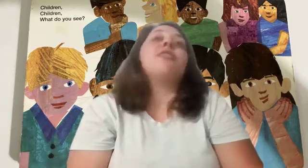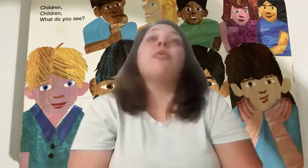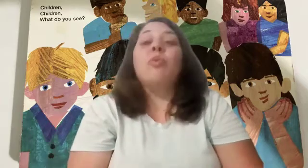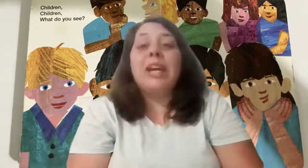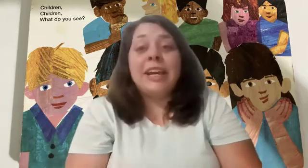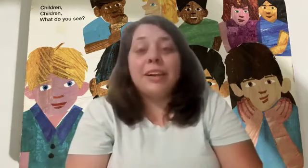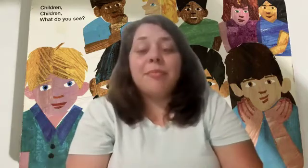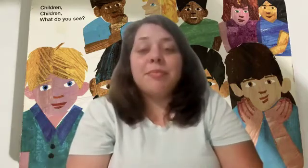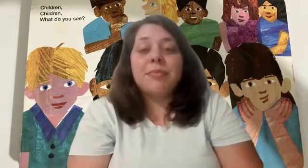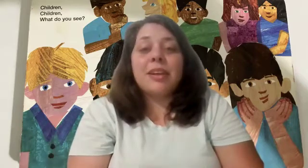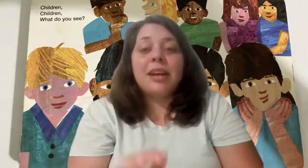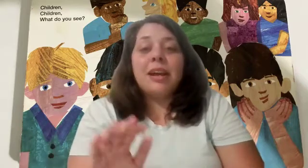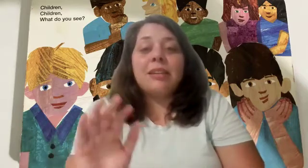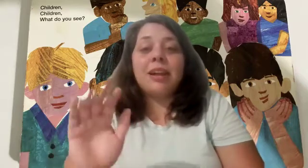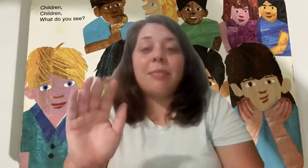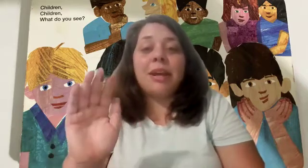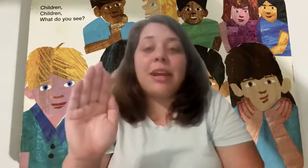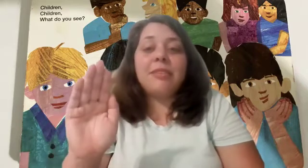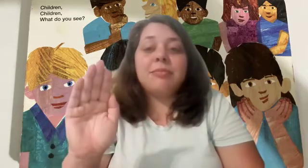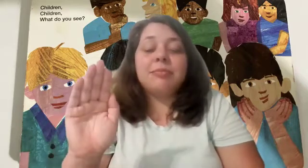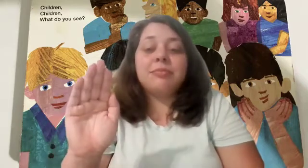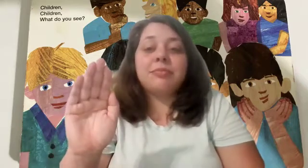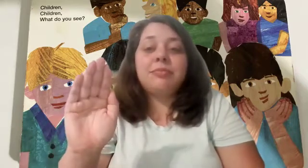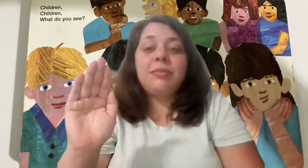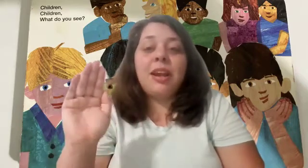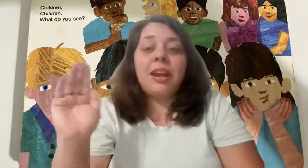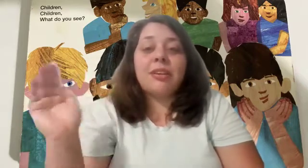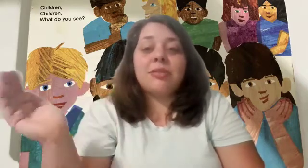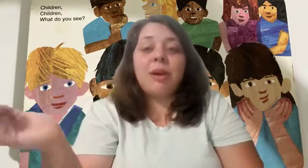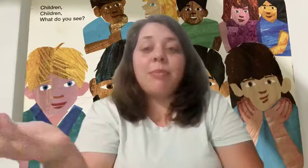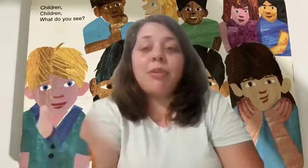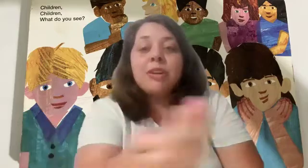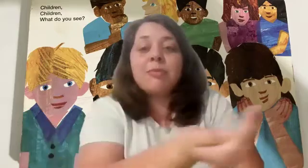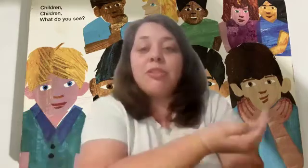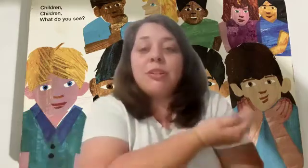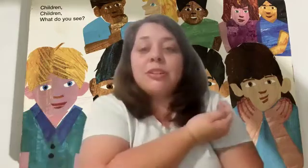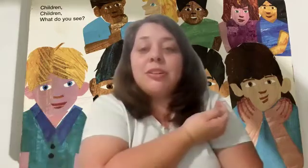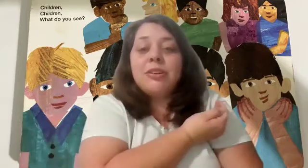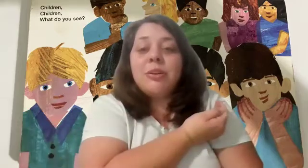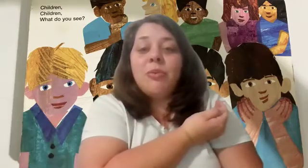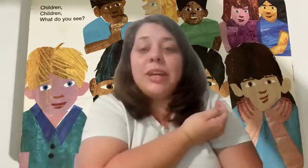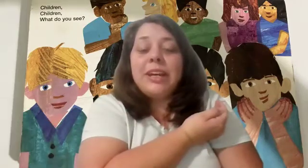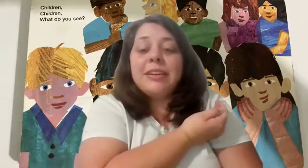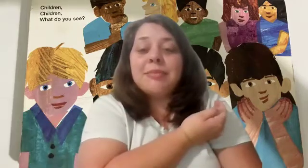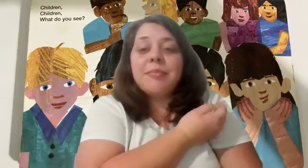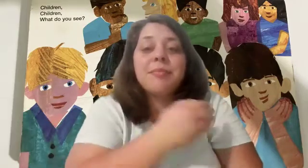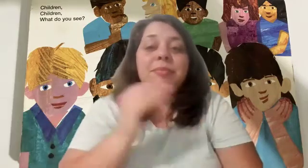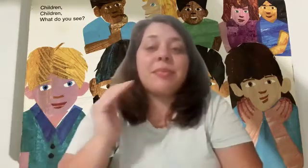Now for we, I take my hand and I swipe across my shoulders.